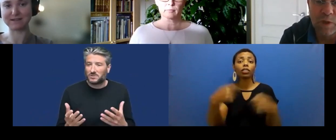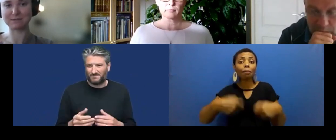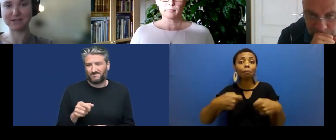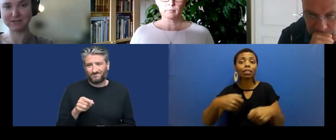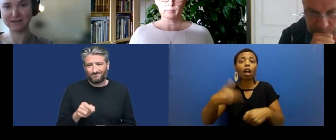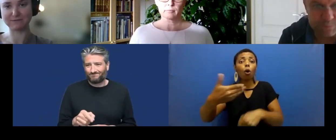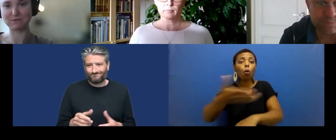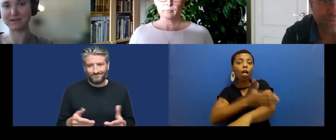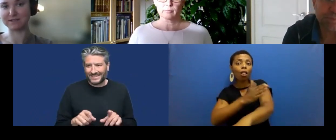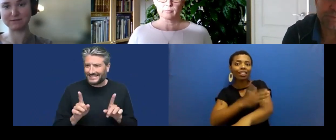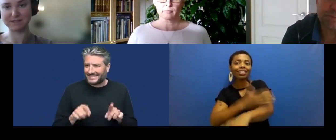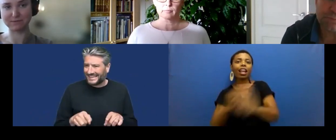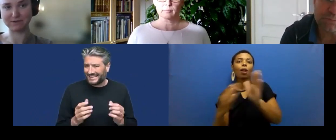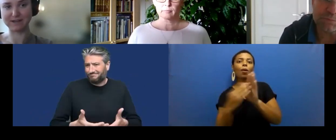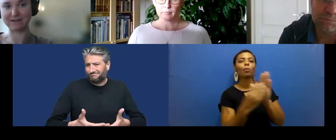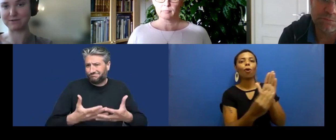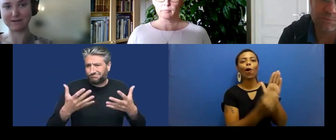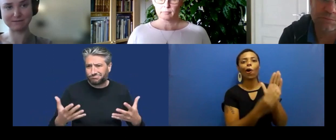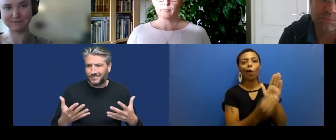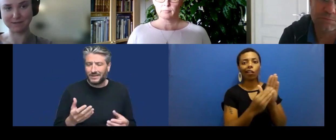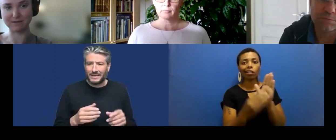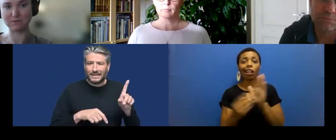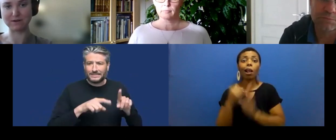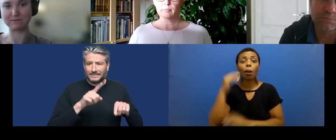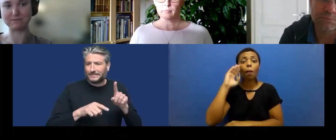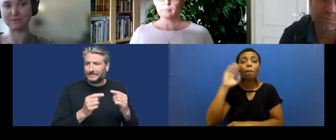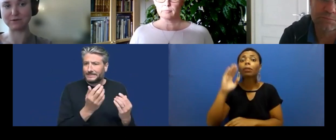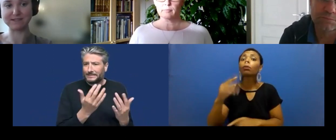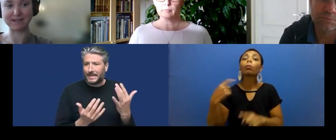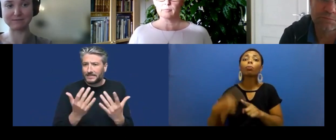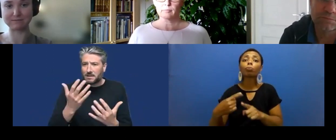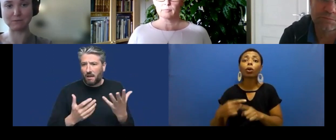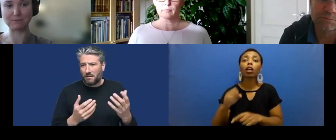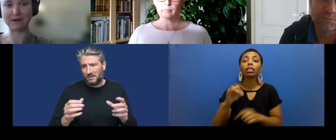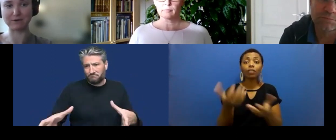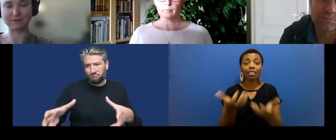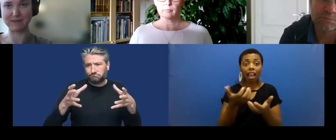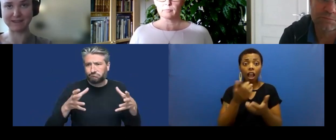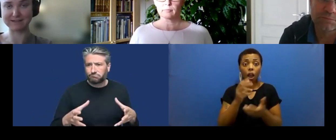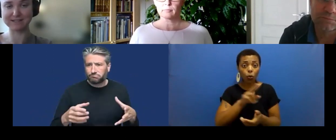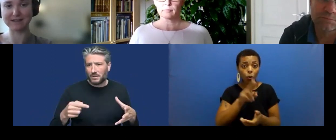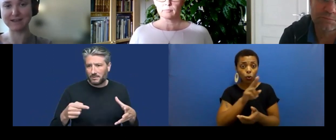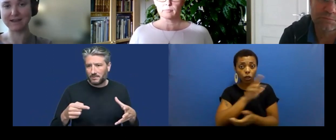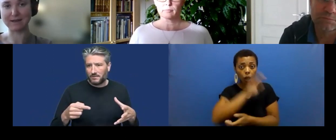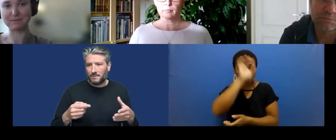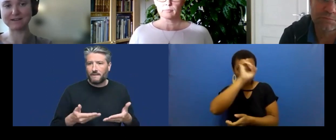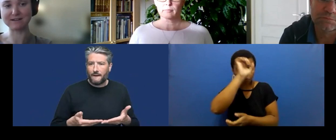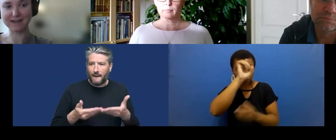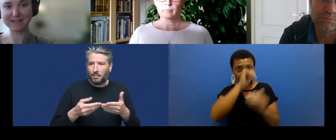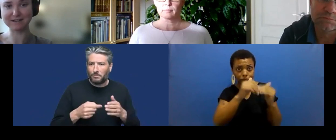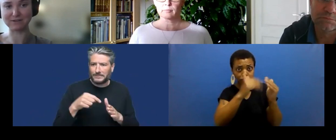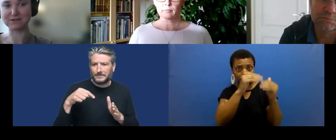models, especially if you want to use deep learning or some of the more recent, more powerful methods.